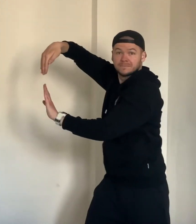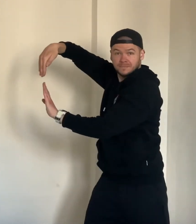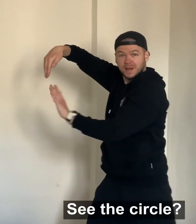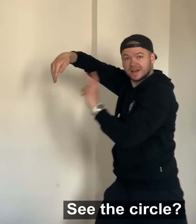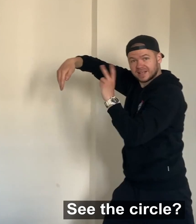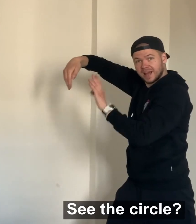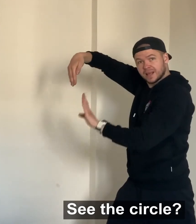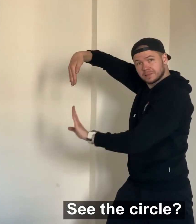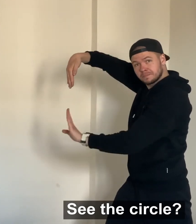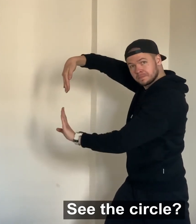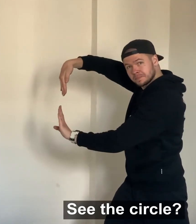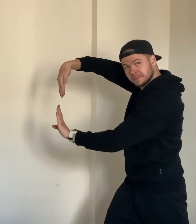See the circle?